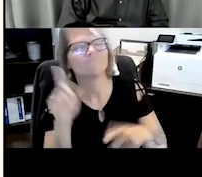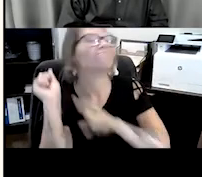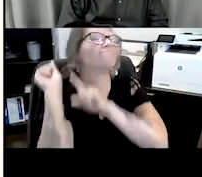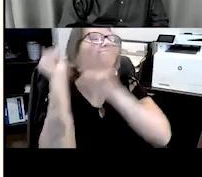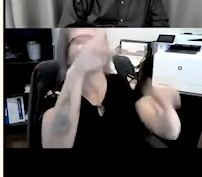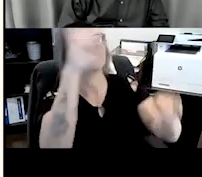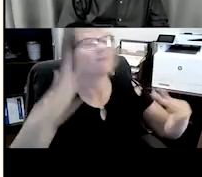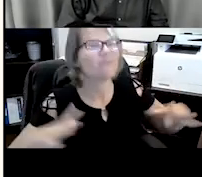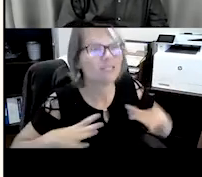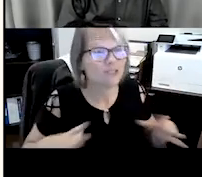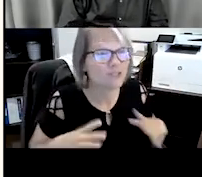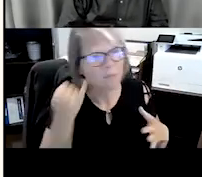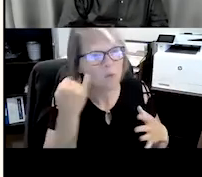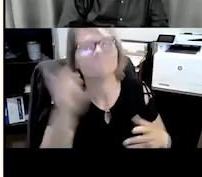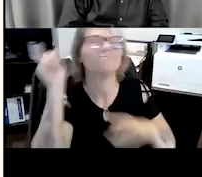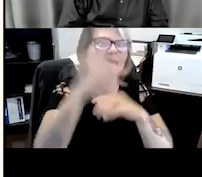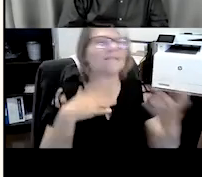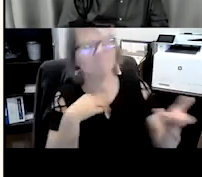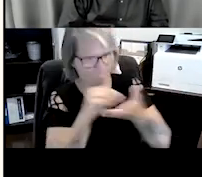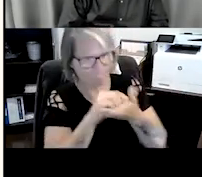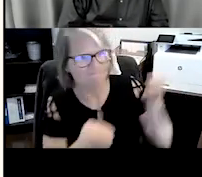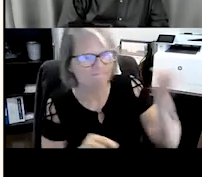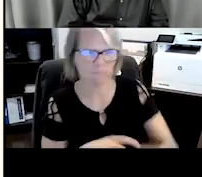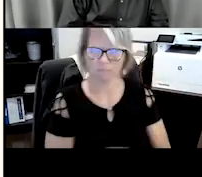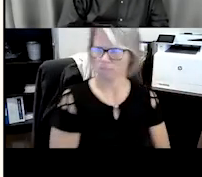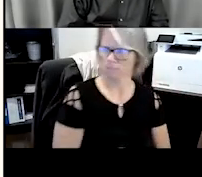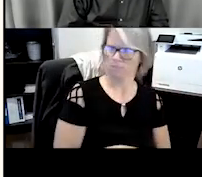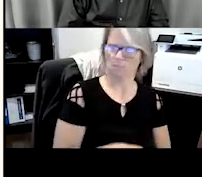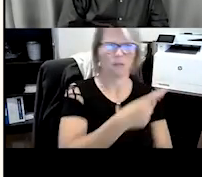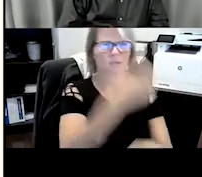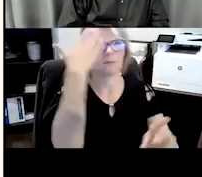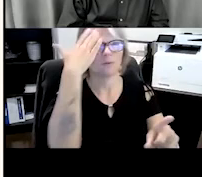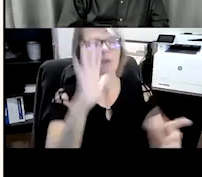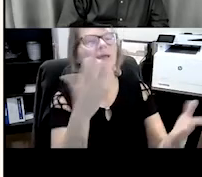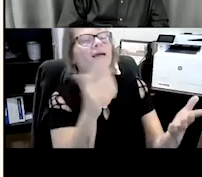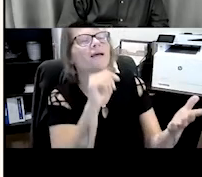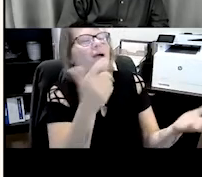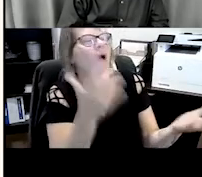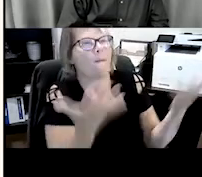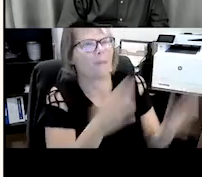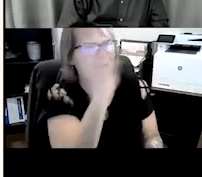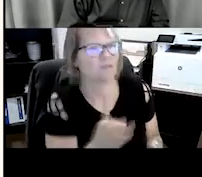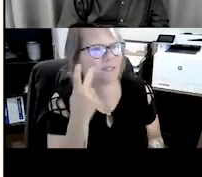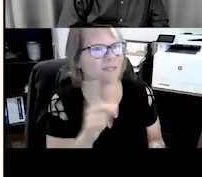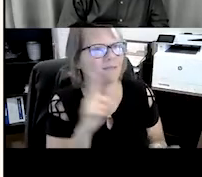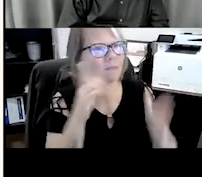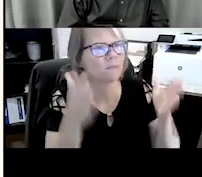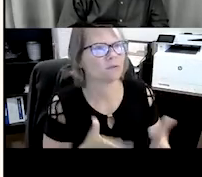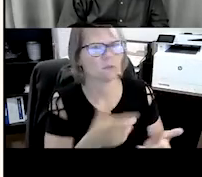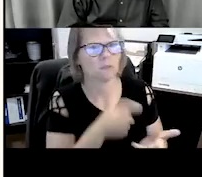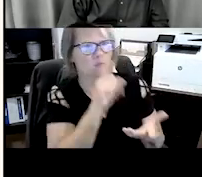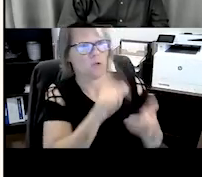people and they're kind of familiar with interacting with deaf people, it's great. Sometimes I'll go to a new place on vacation or